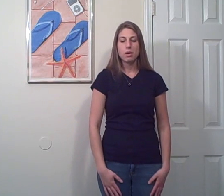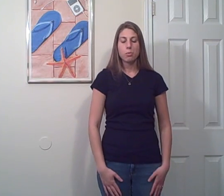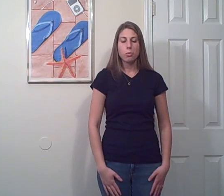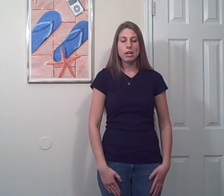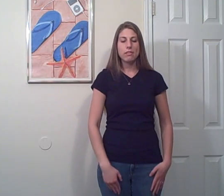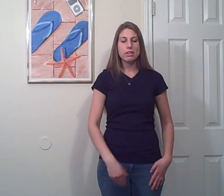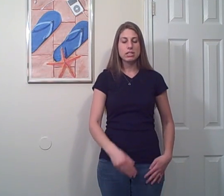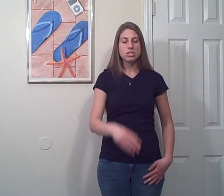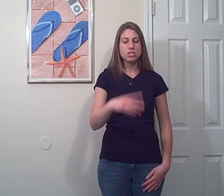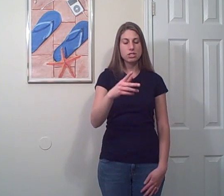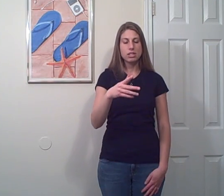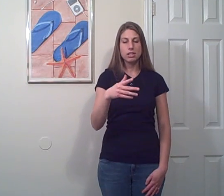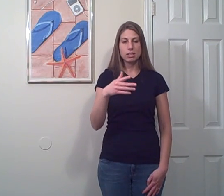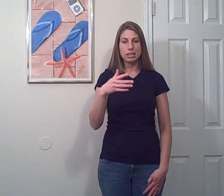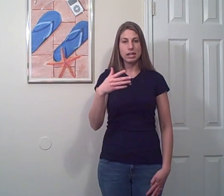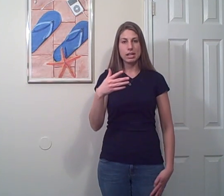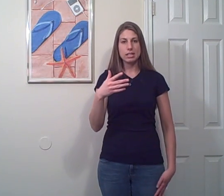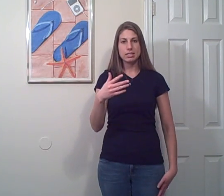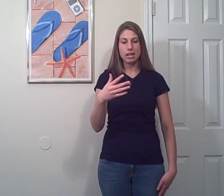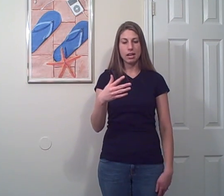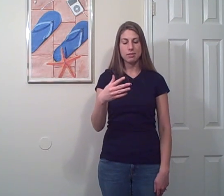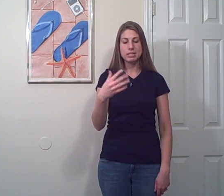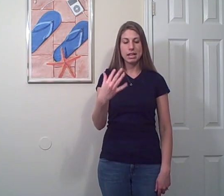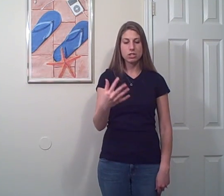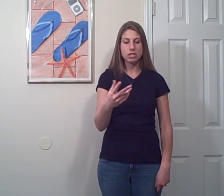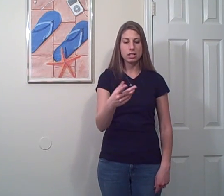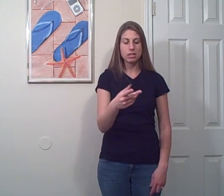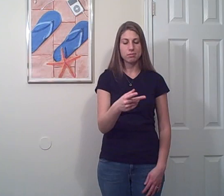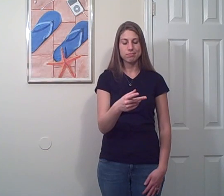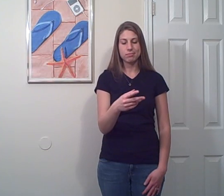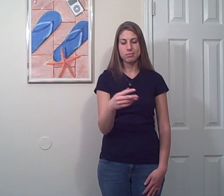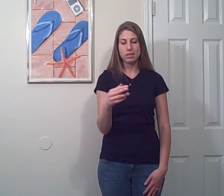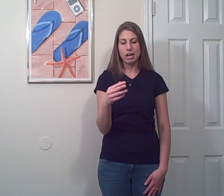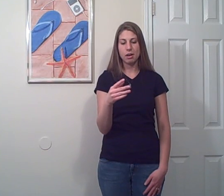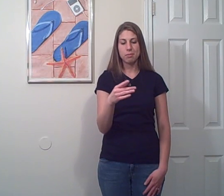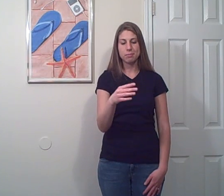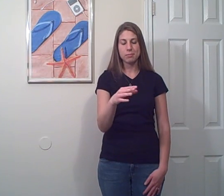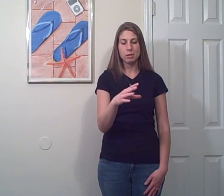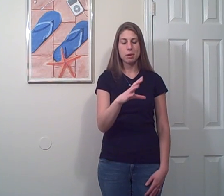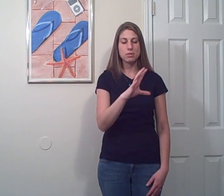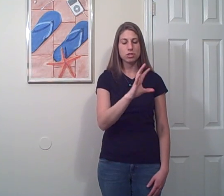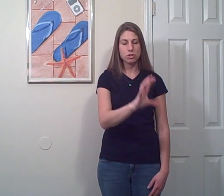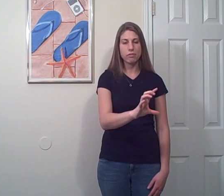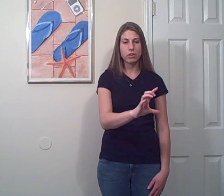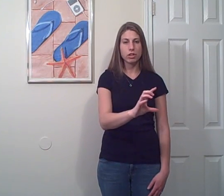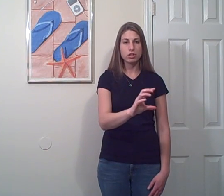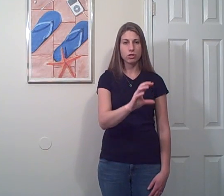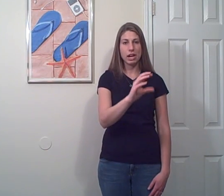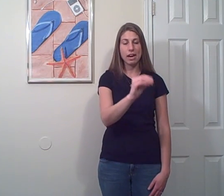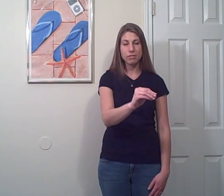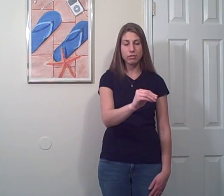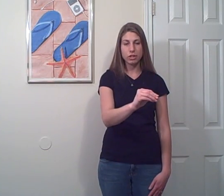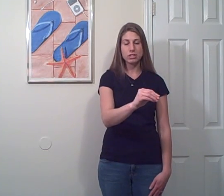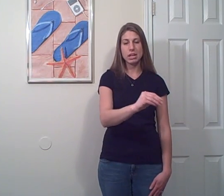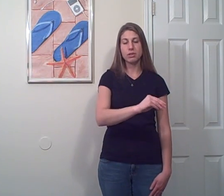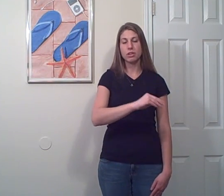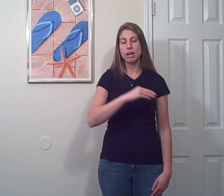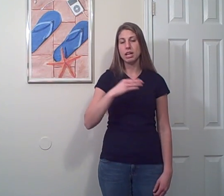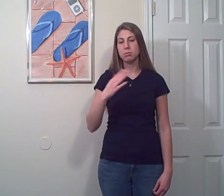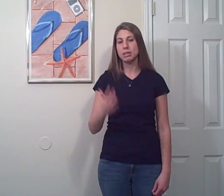when I finished teaching the kids section, maybe just a verse or half a verse, I would go ahead and play